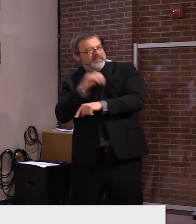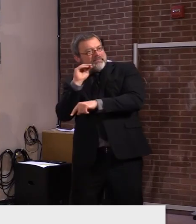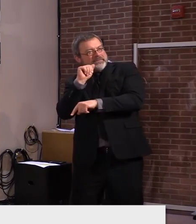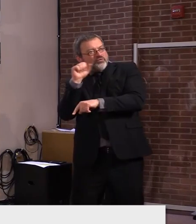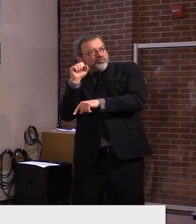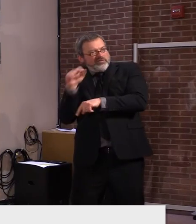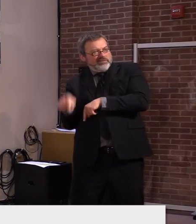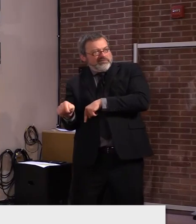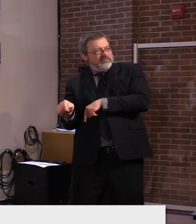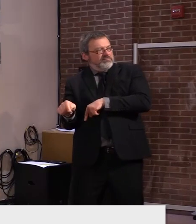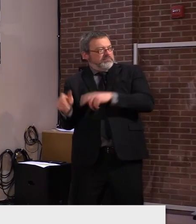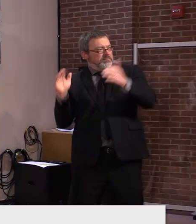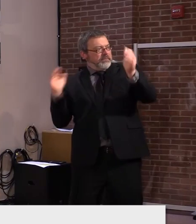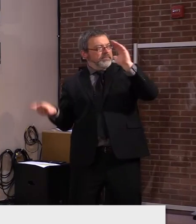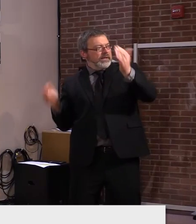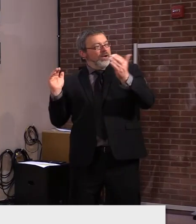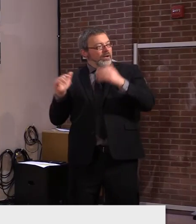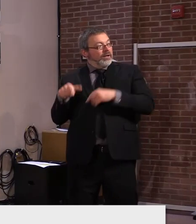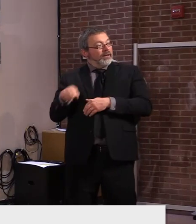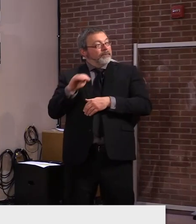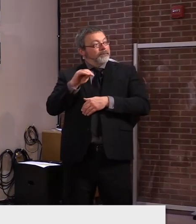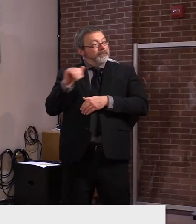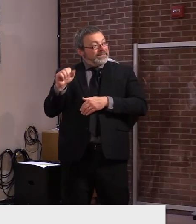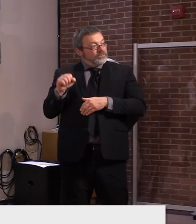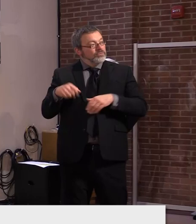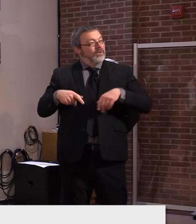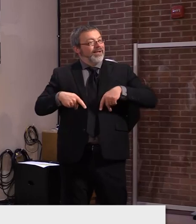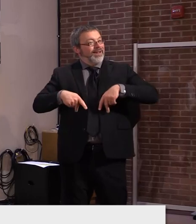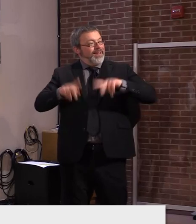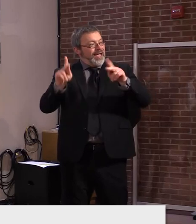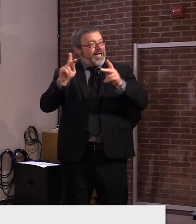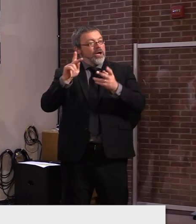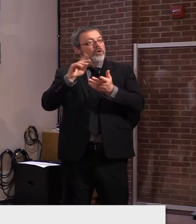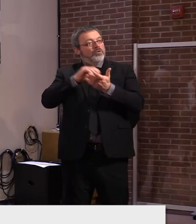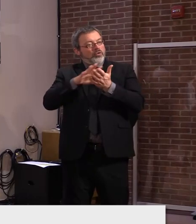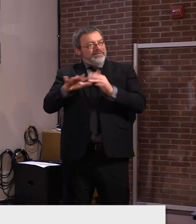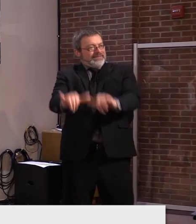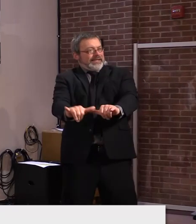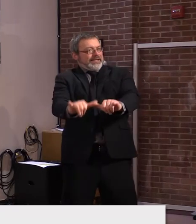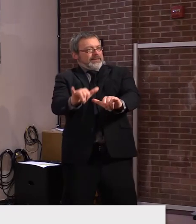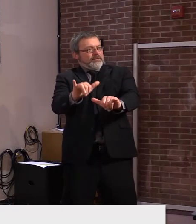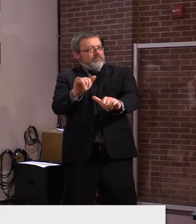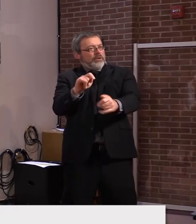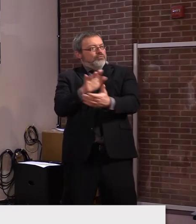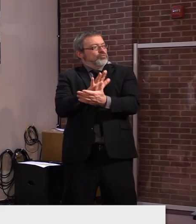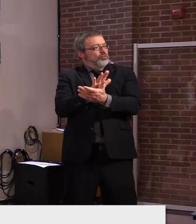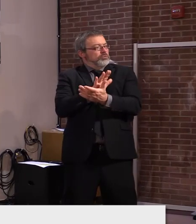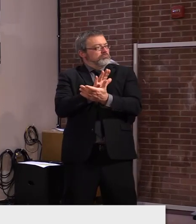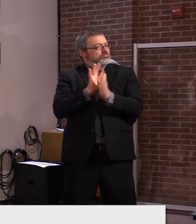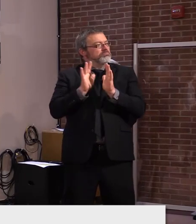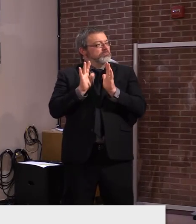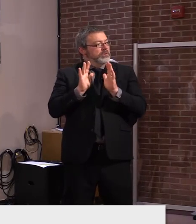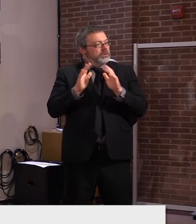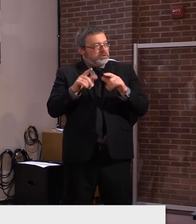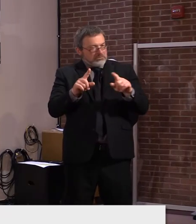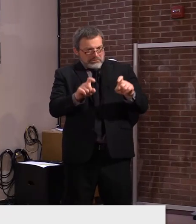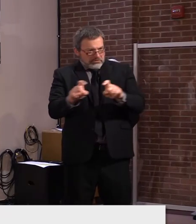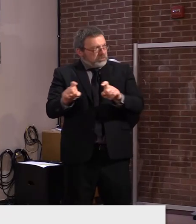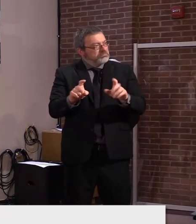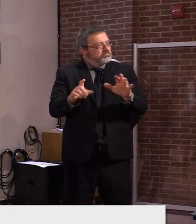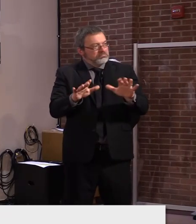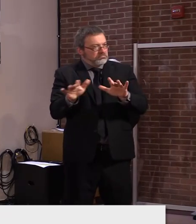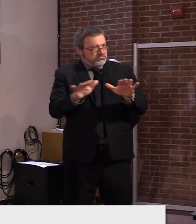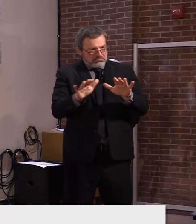also the numbers or the percents of those close contacts who participate in Test to Stay and go on to become a case